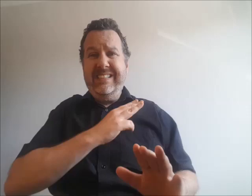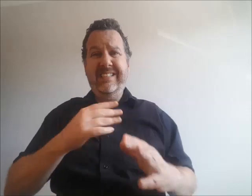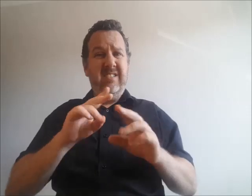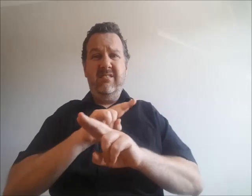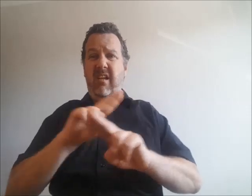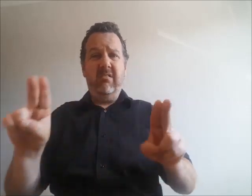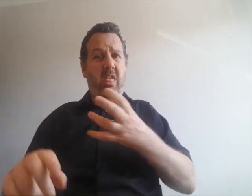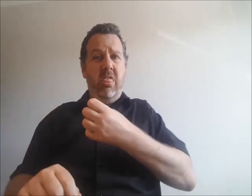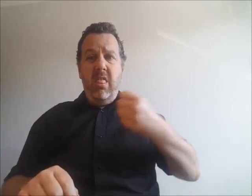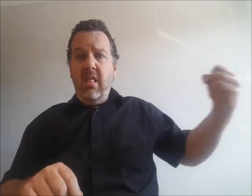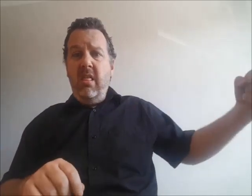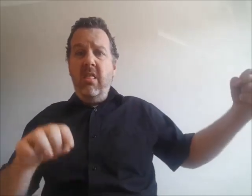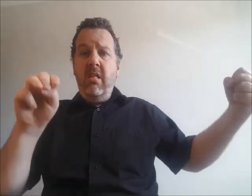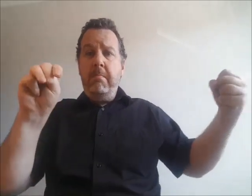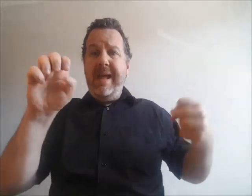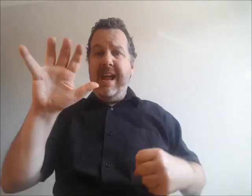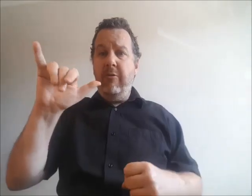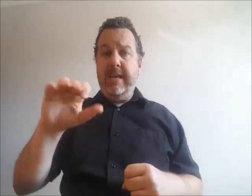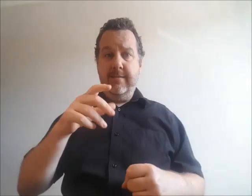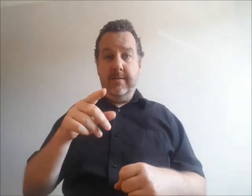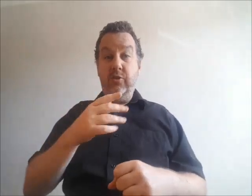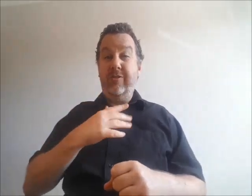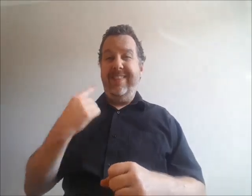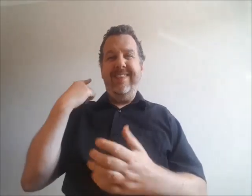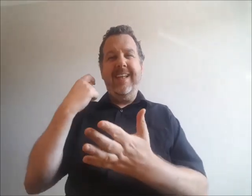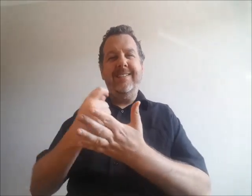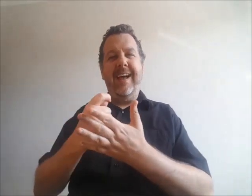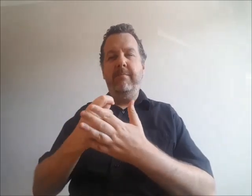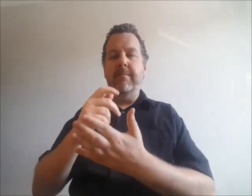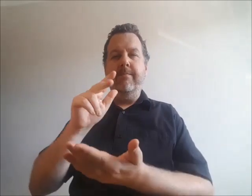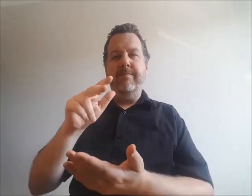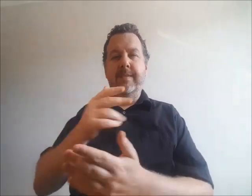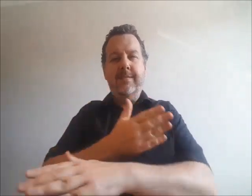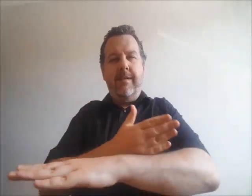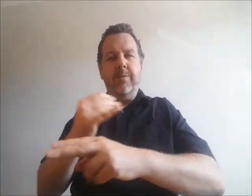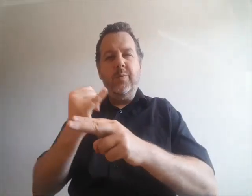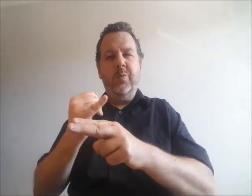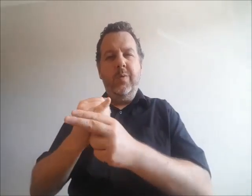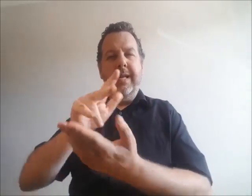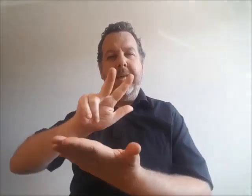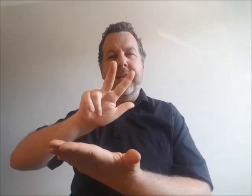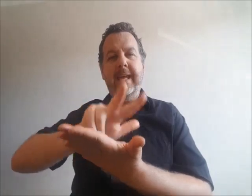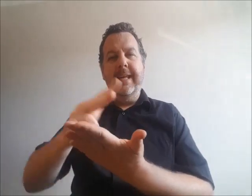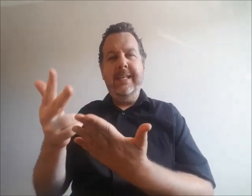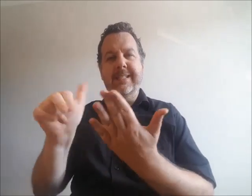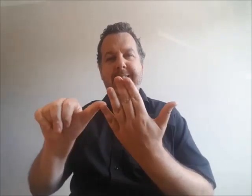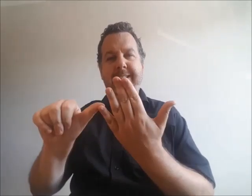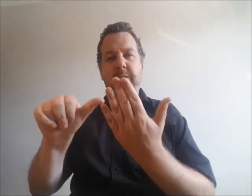Mary wasn't removed from Cabra. Now at the time, Mary would have started school in